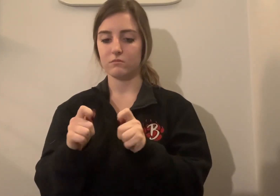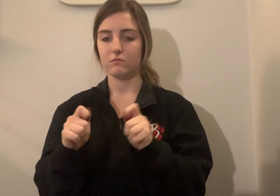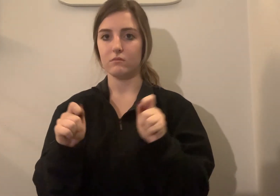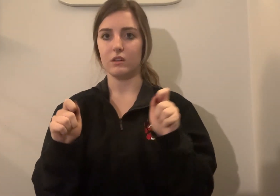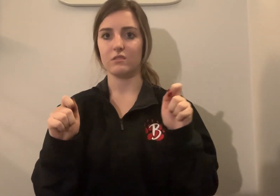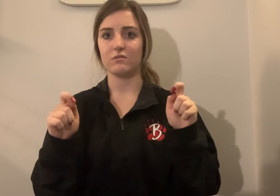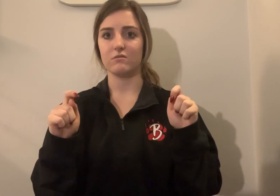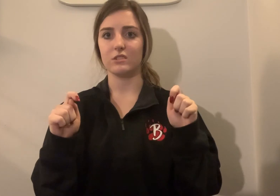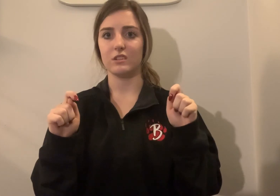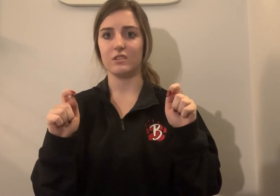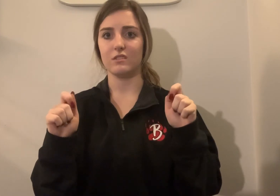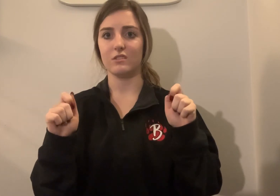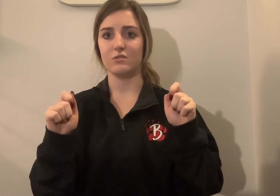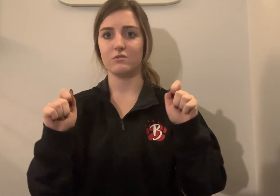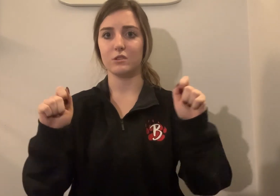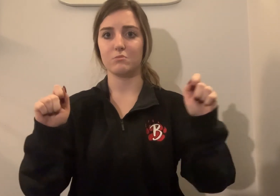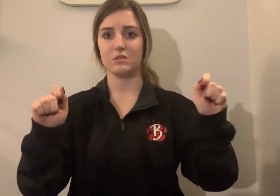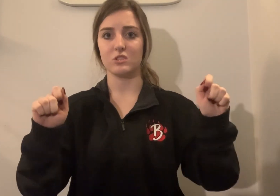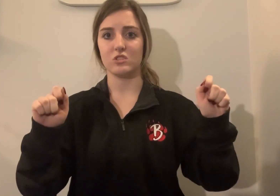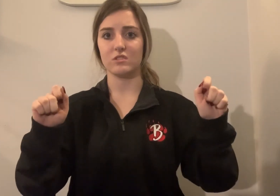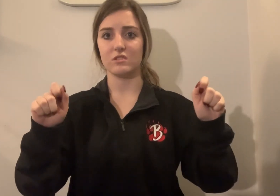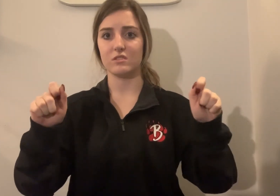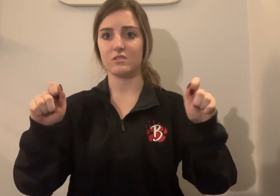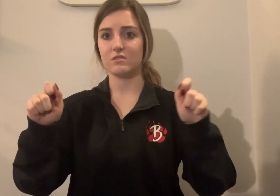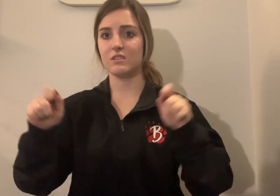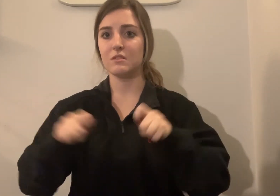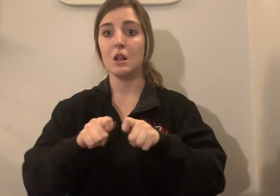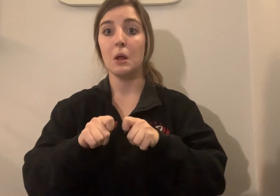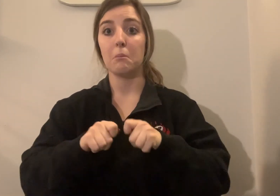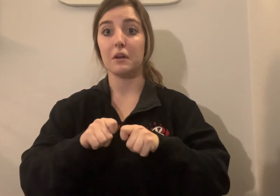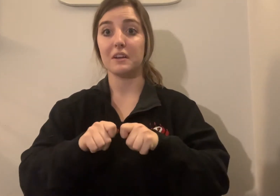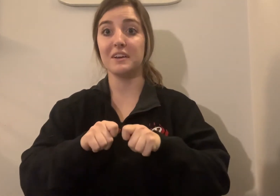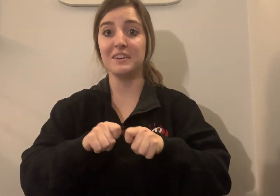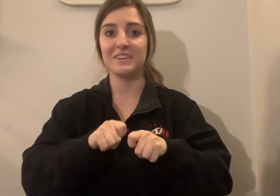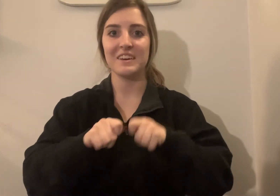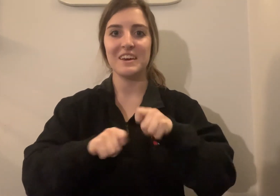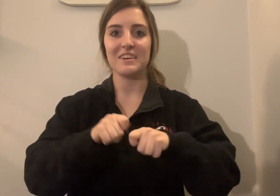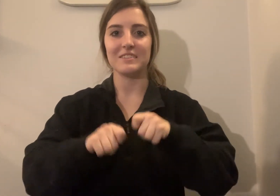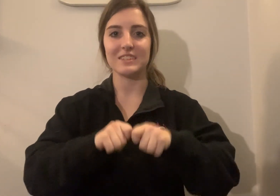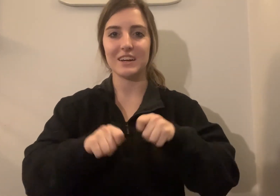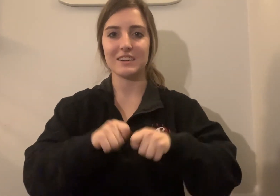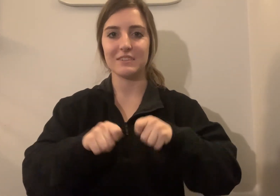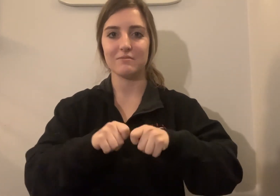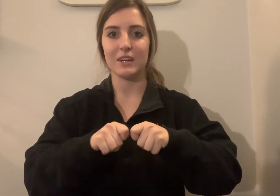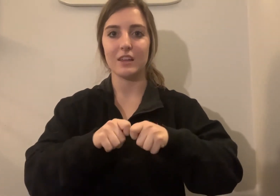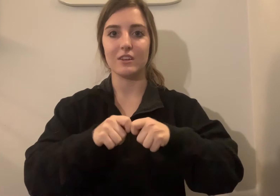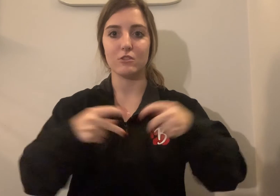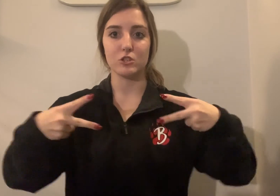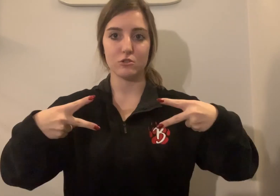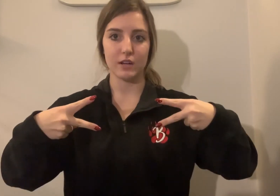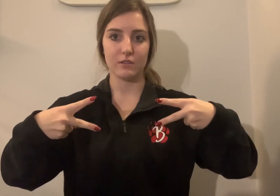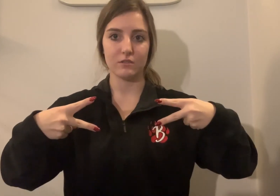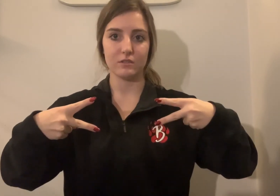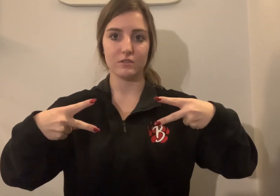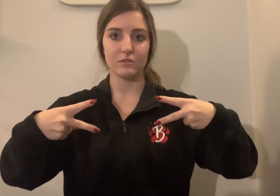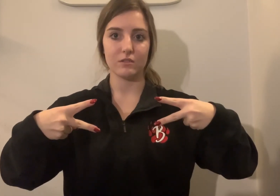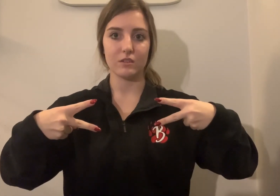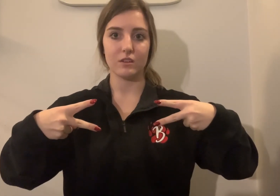I don't really know what position this is, but you tie it up and then you shoot out with